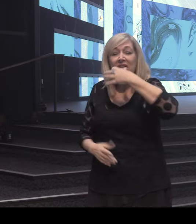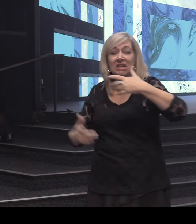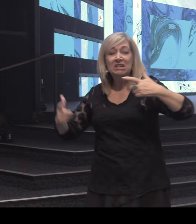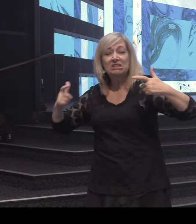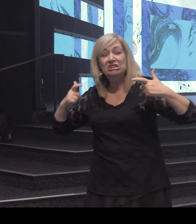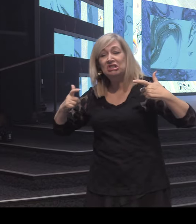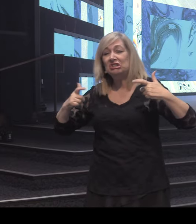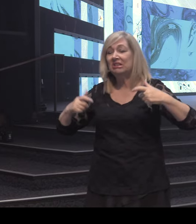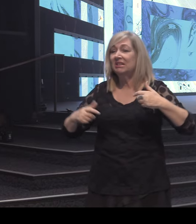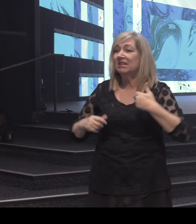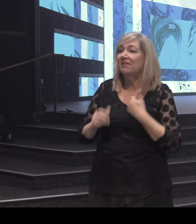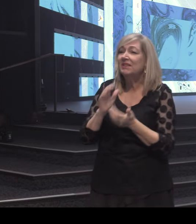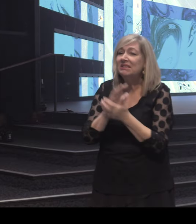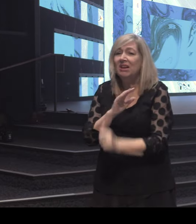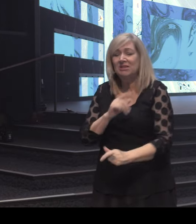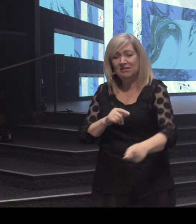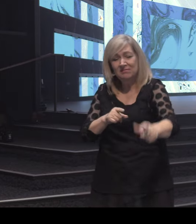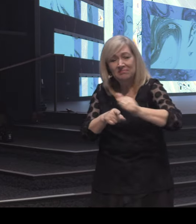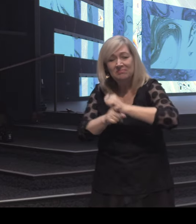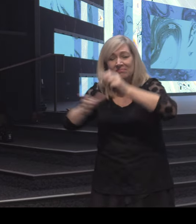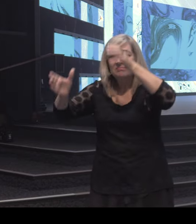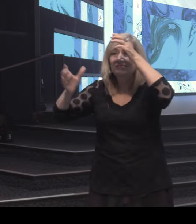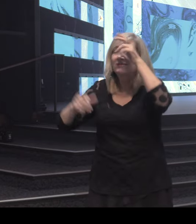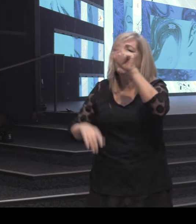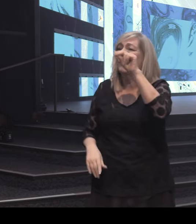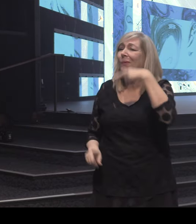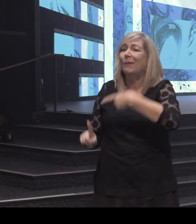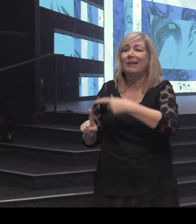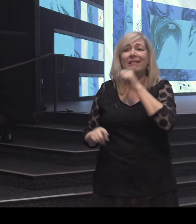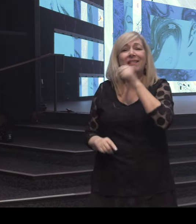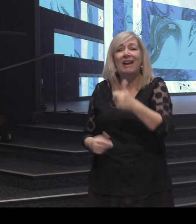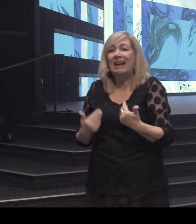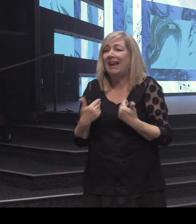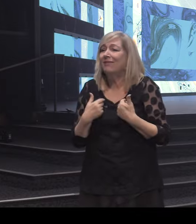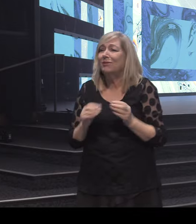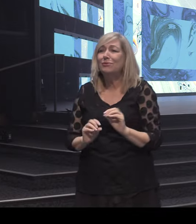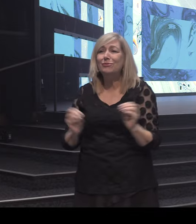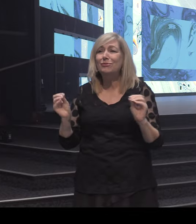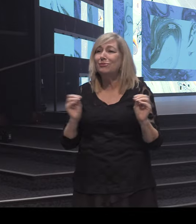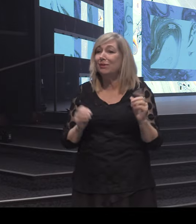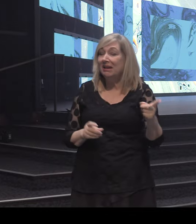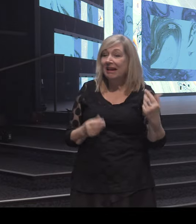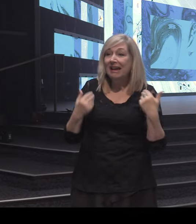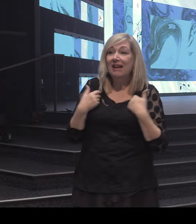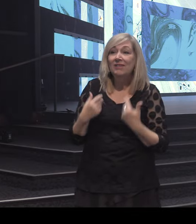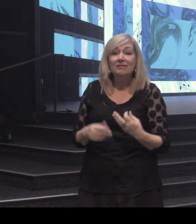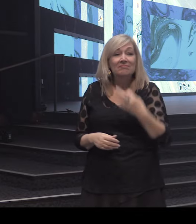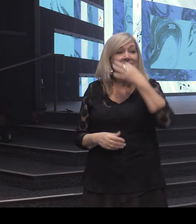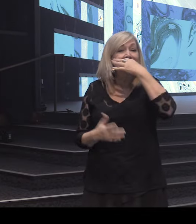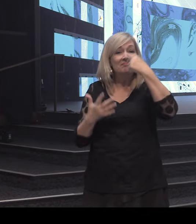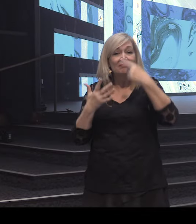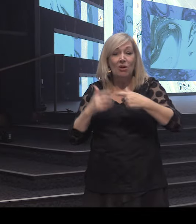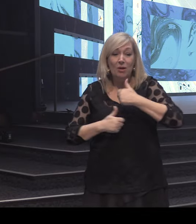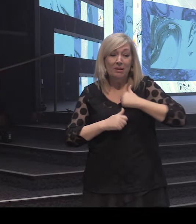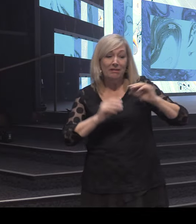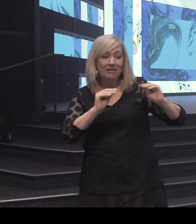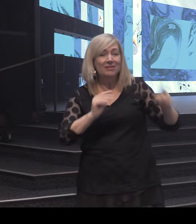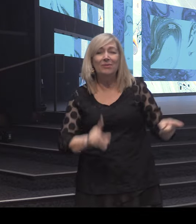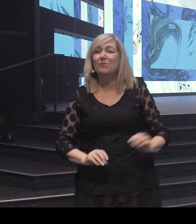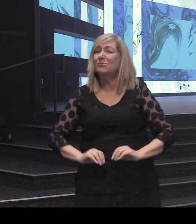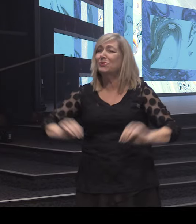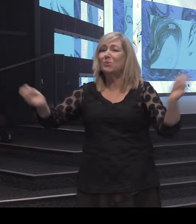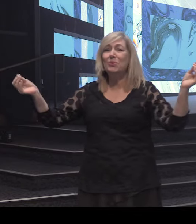have. He didn't have any training that the army didn't already have. He didn't have a lot of gifts that the army did not already have.